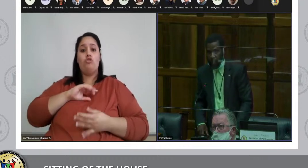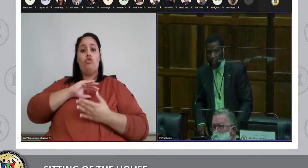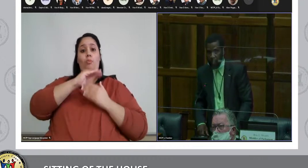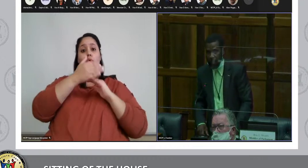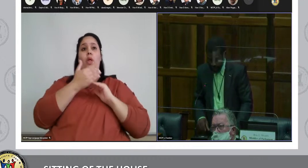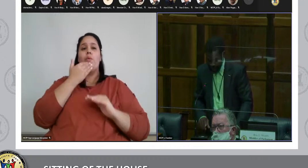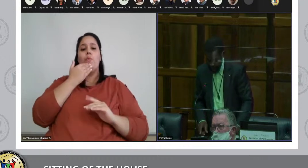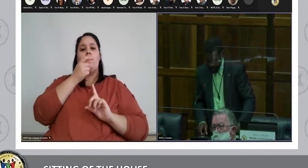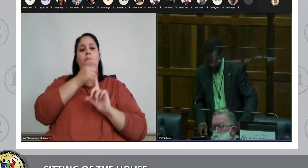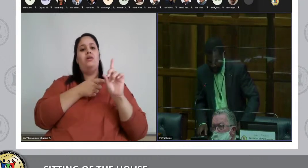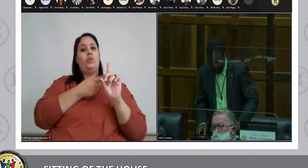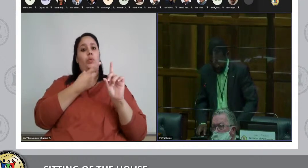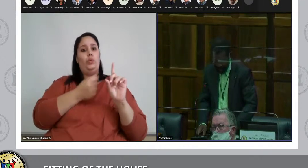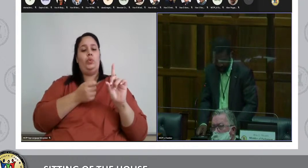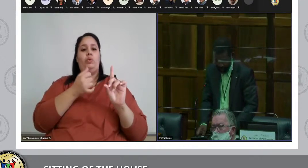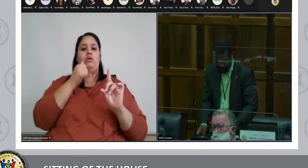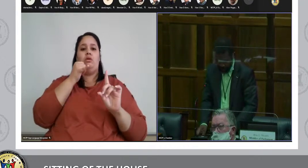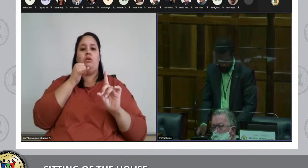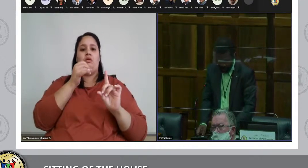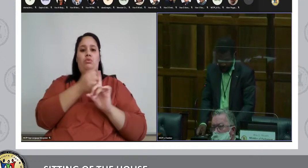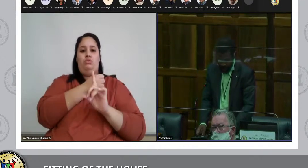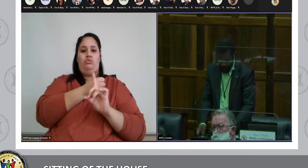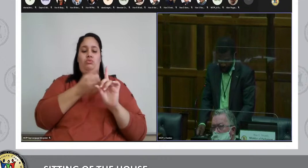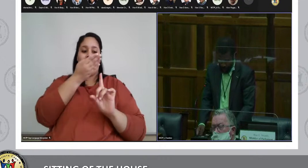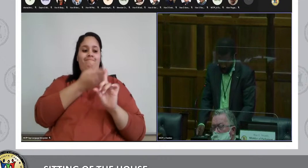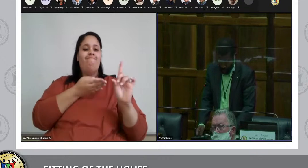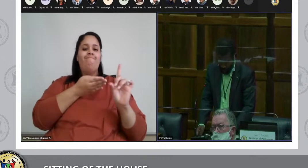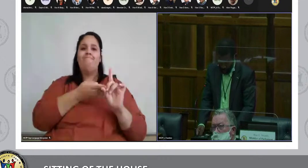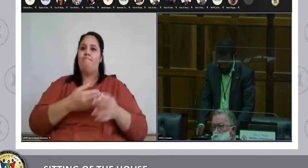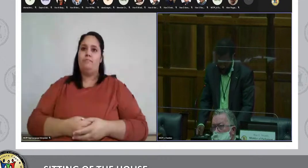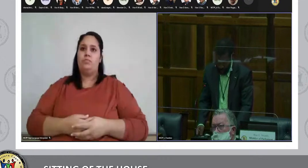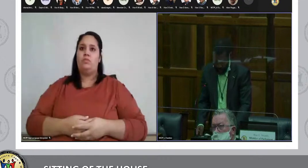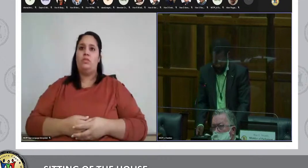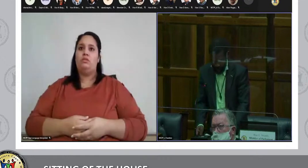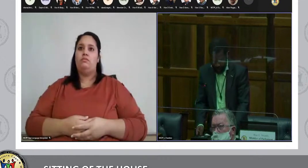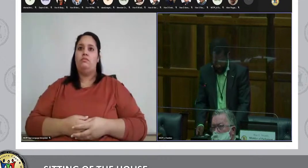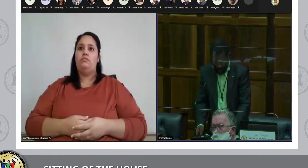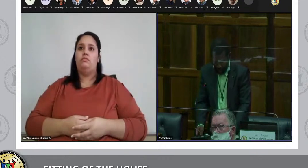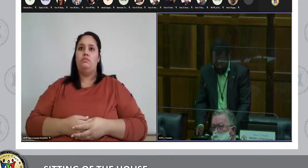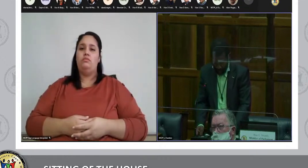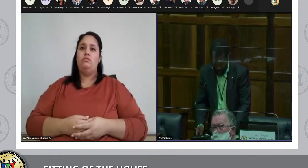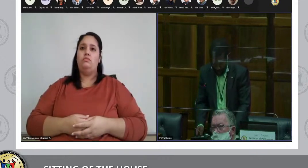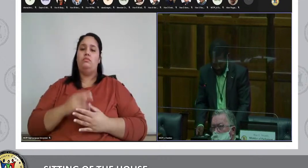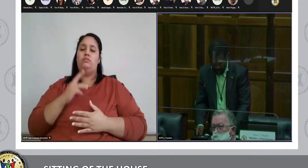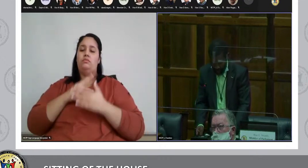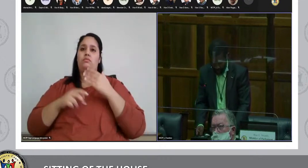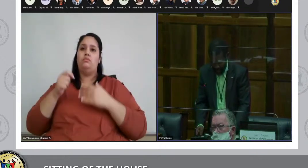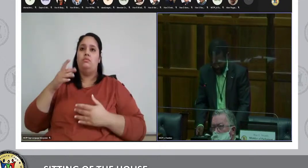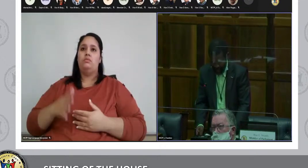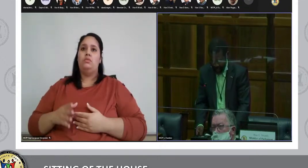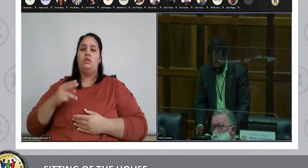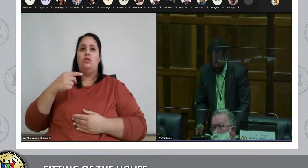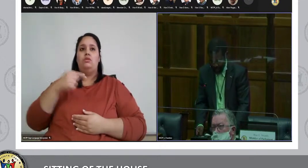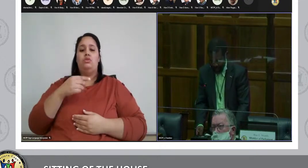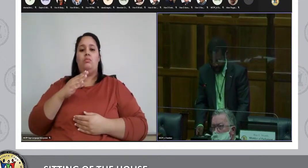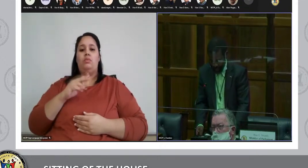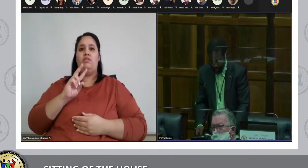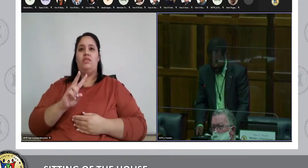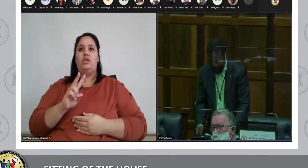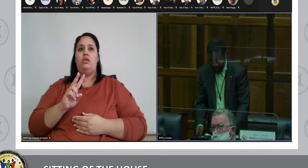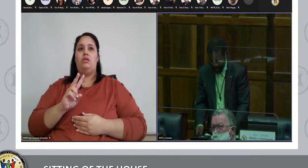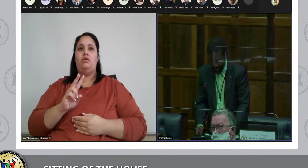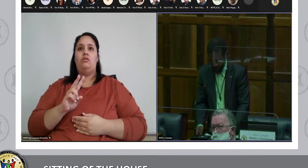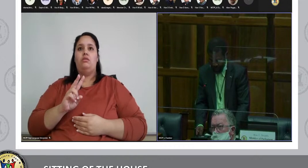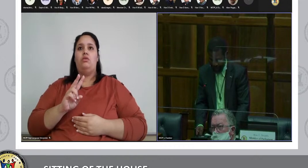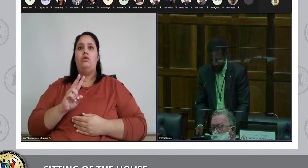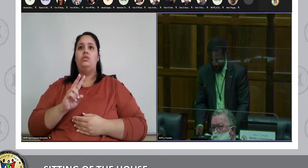perpetrator. This is actually a sad day. Honorable Speaker, gender-based violence and femicide has been